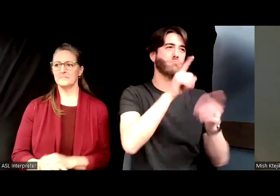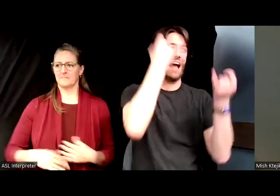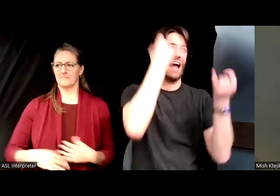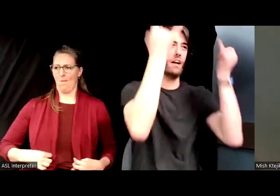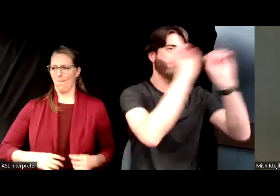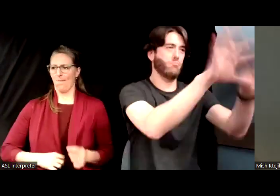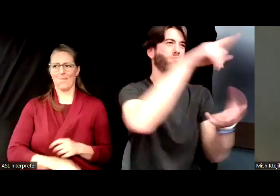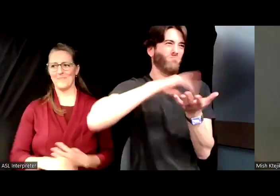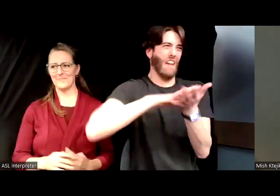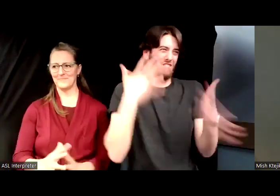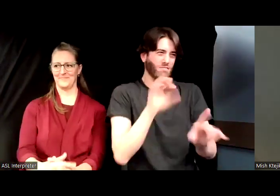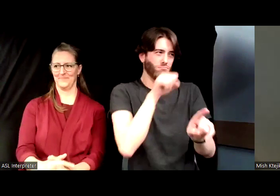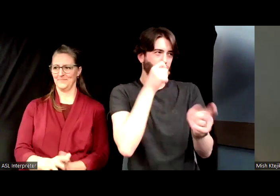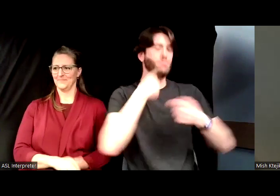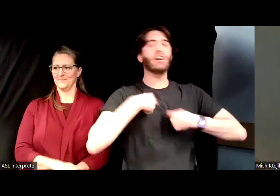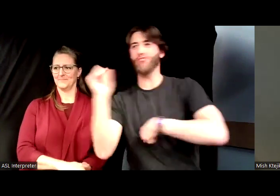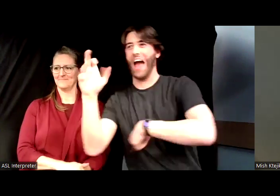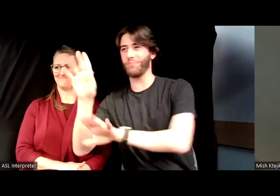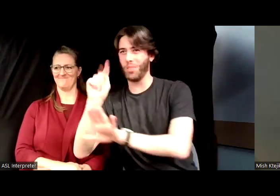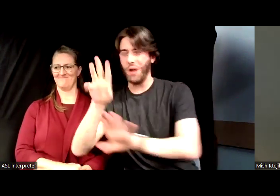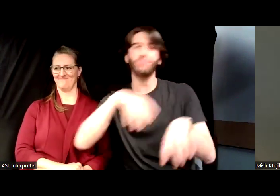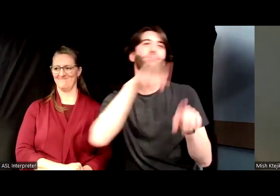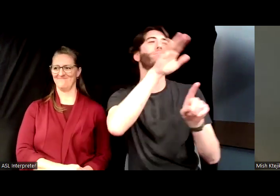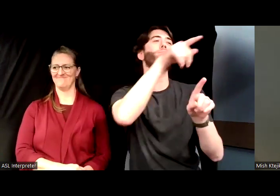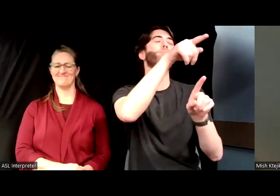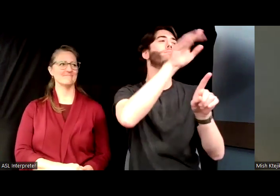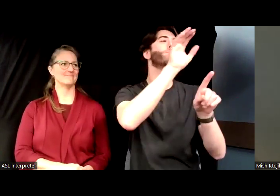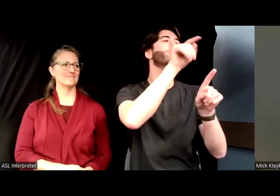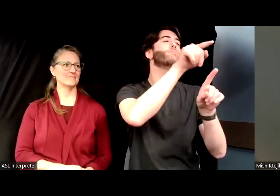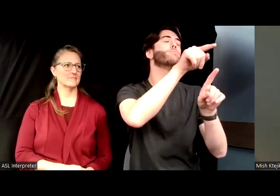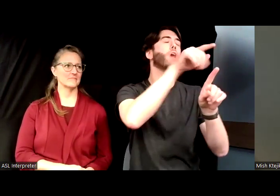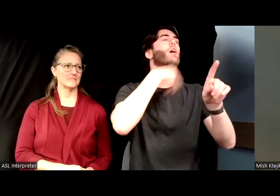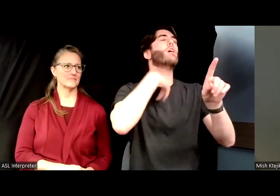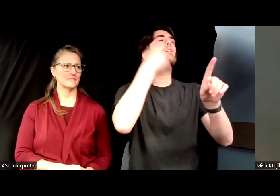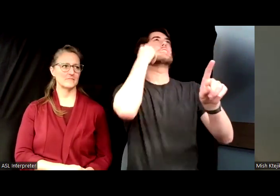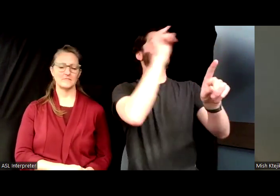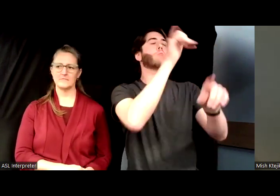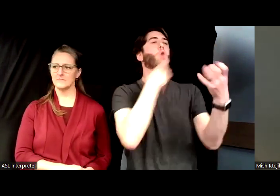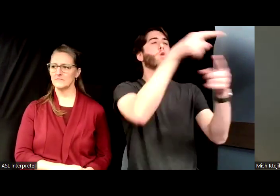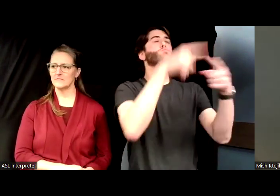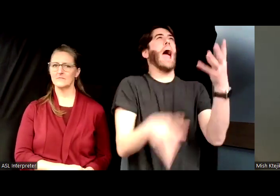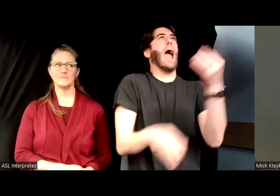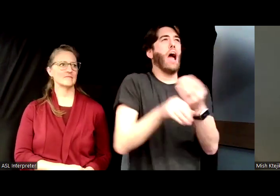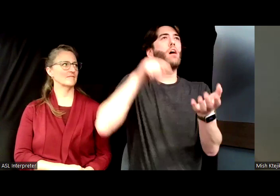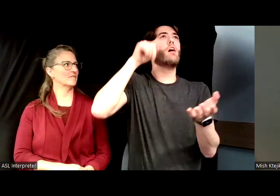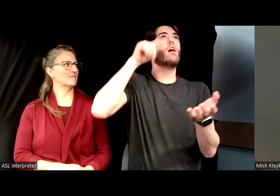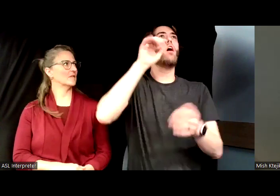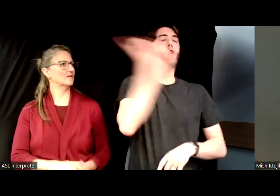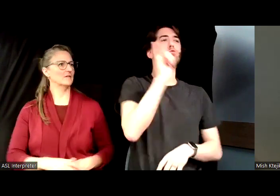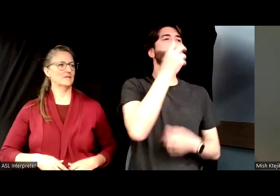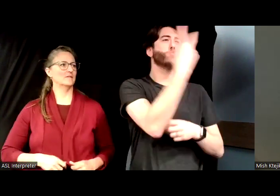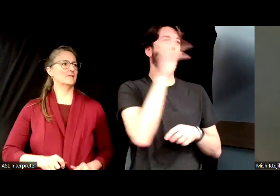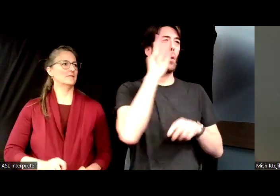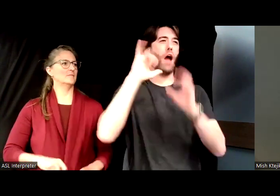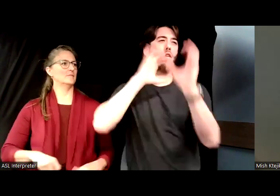Okay, I know this is just brainstorming, Jack, by the way. So I would think Danny, to